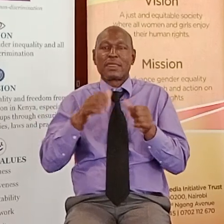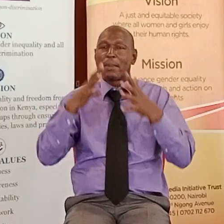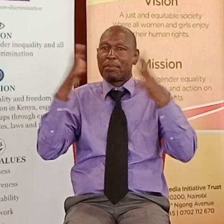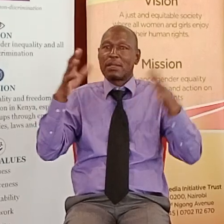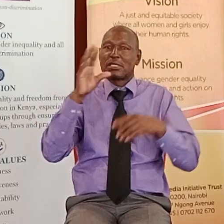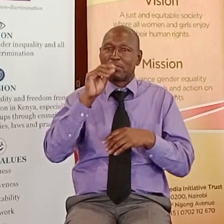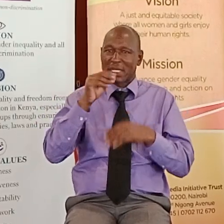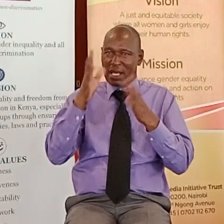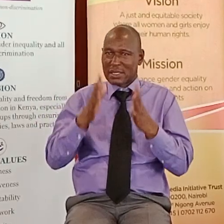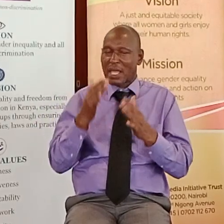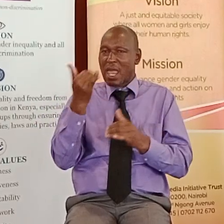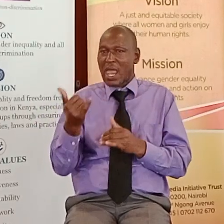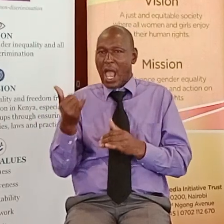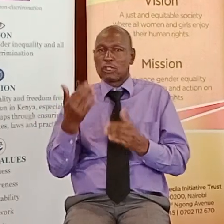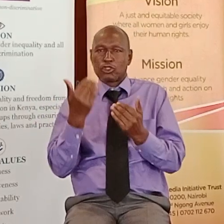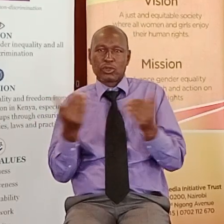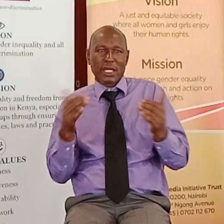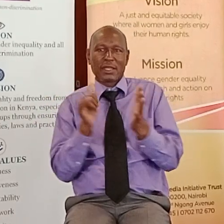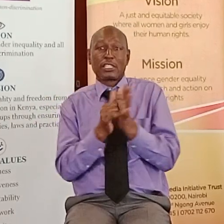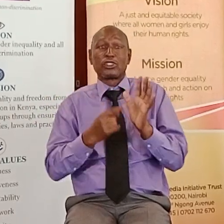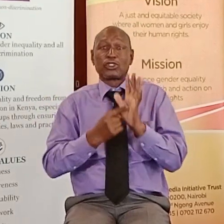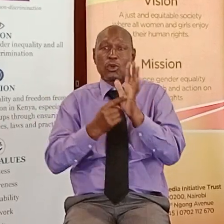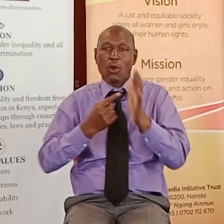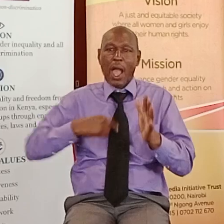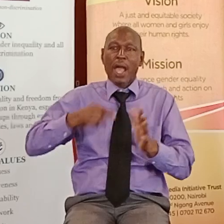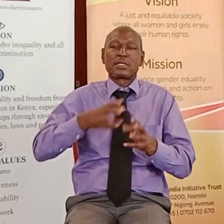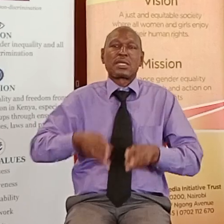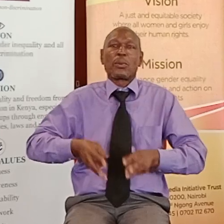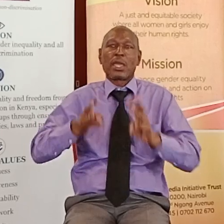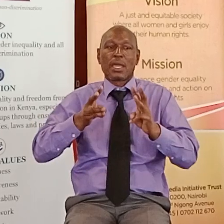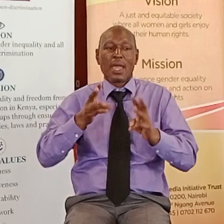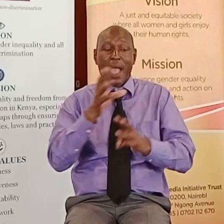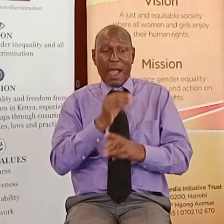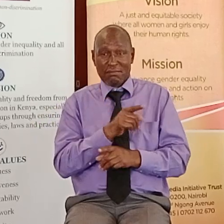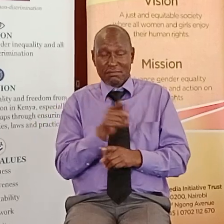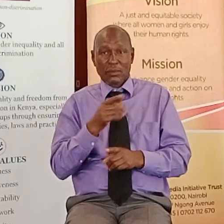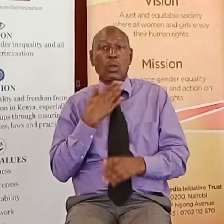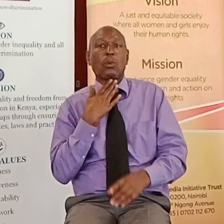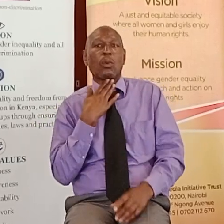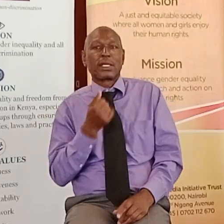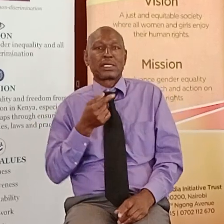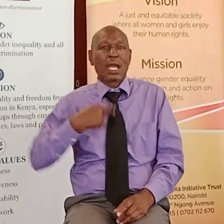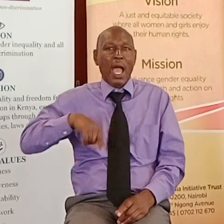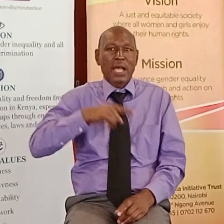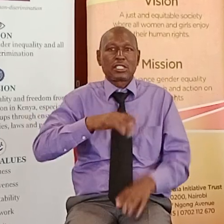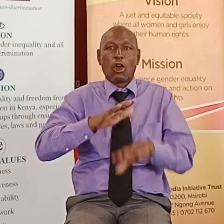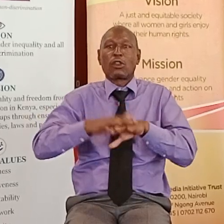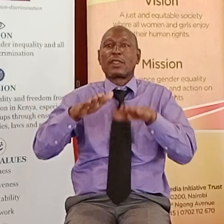children, who are showing us the way, and they want us on the table to represent